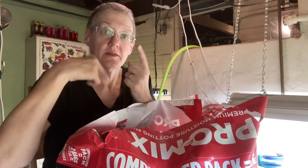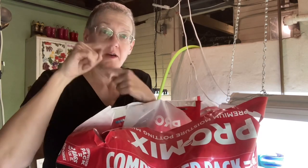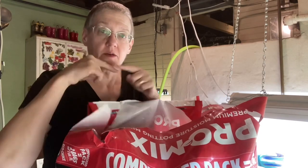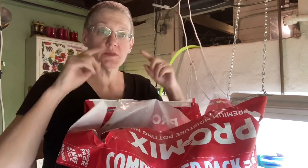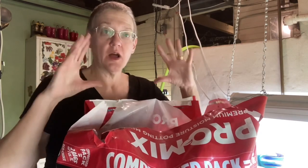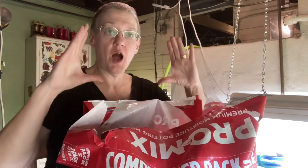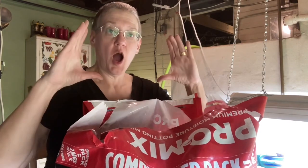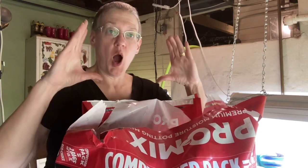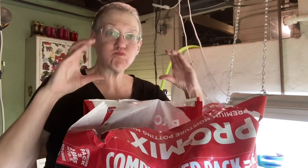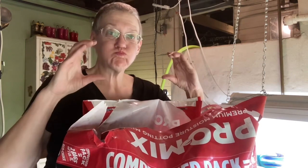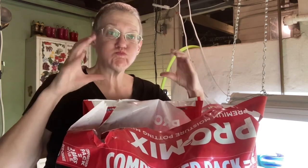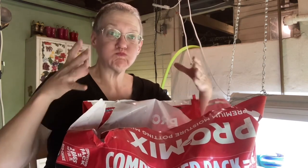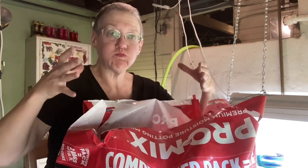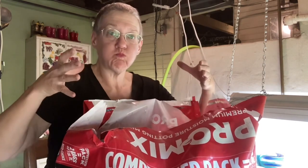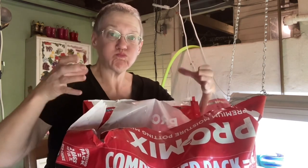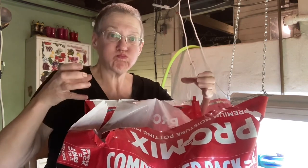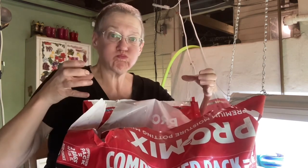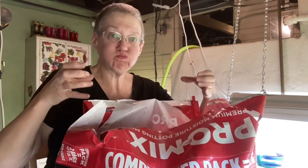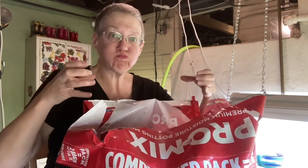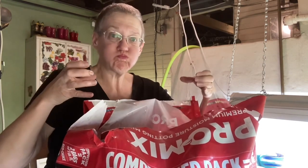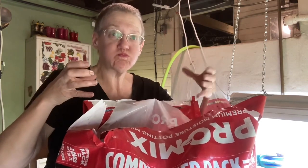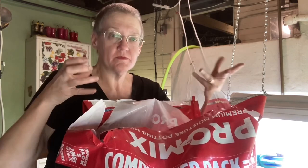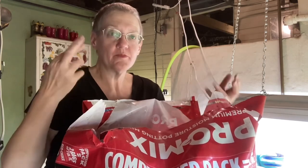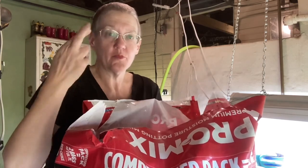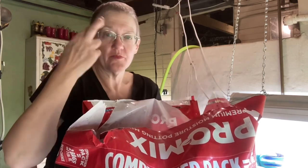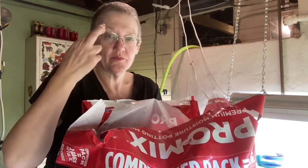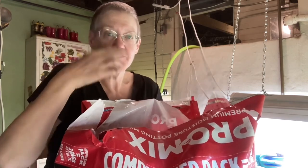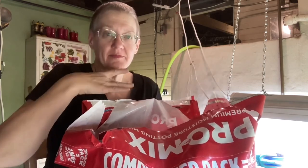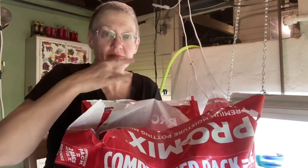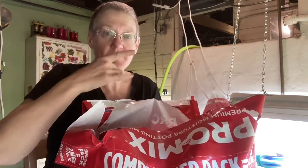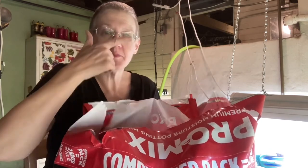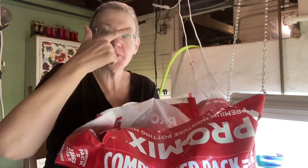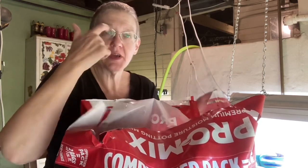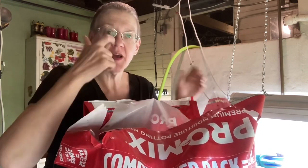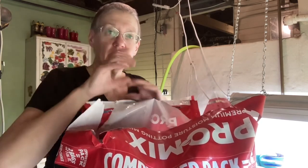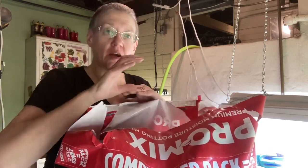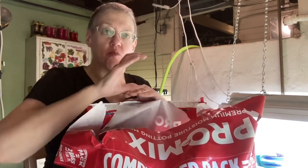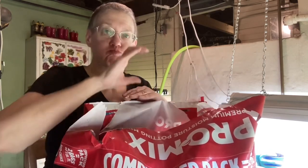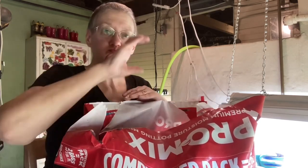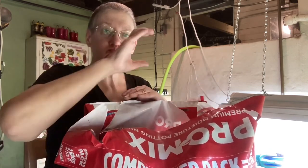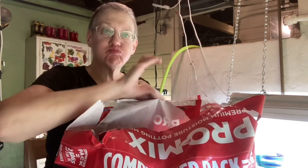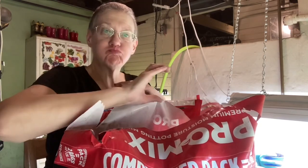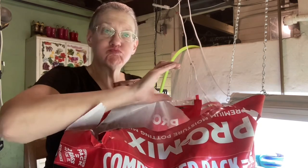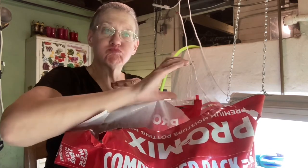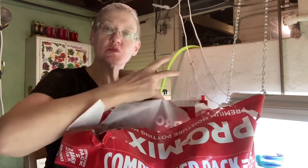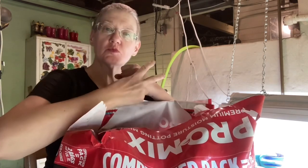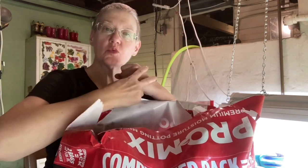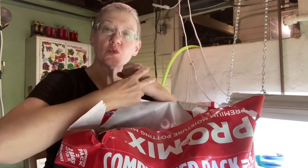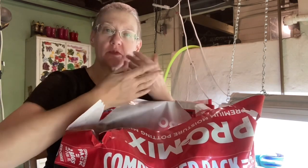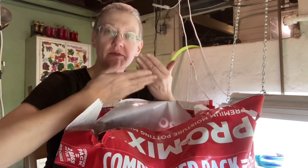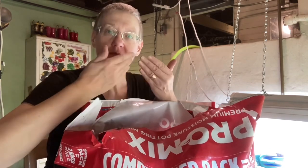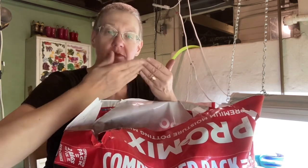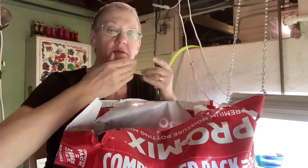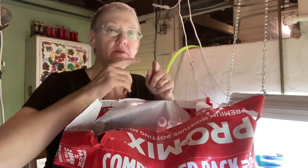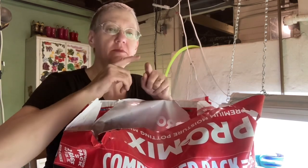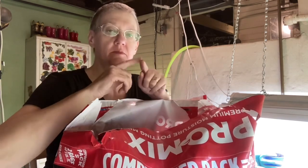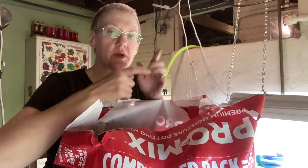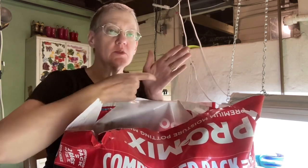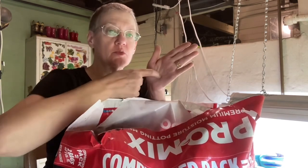I like it because it comes compressed and it stores really easily. But